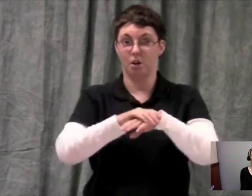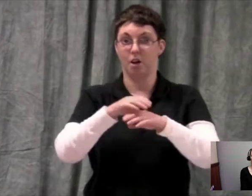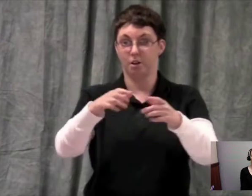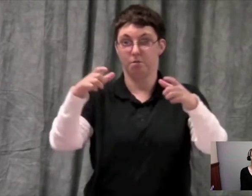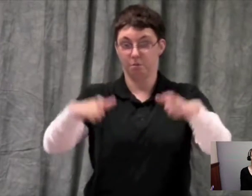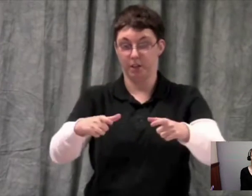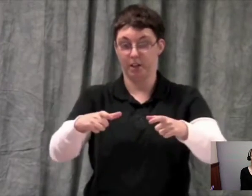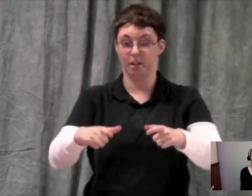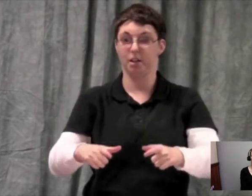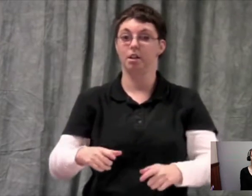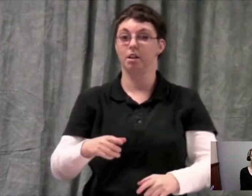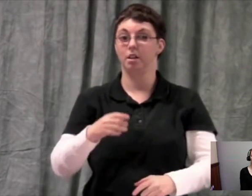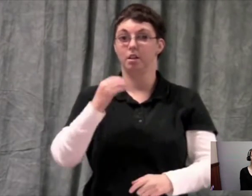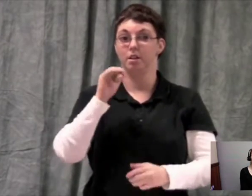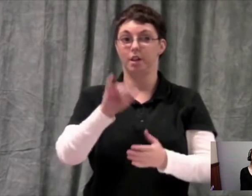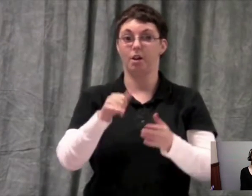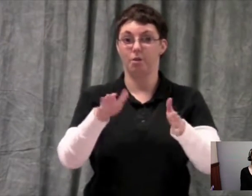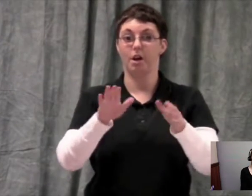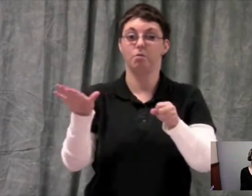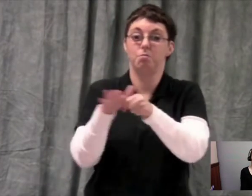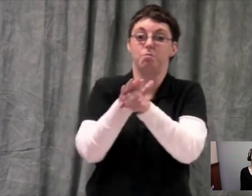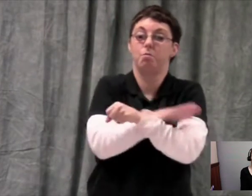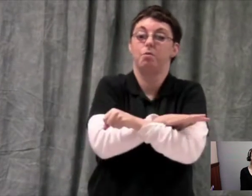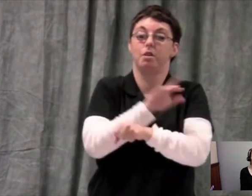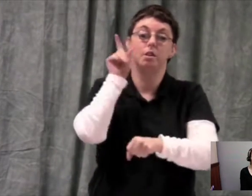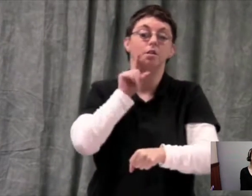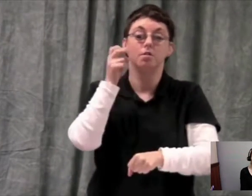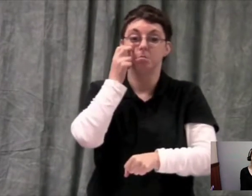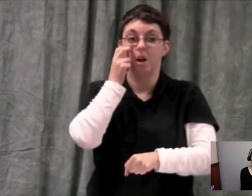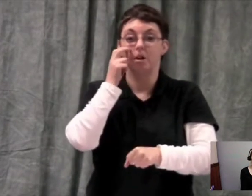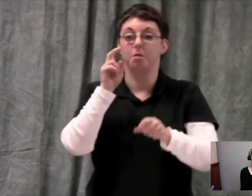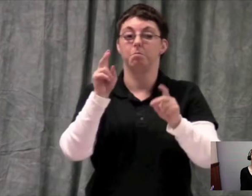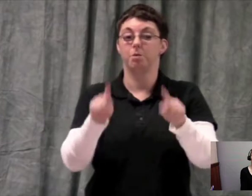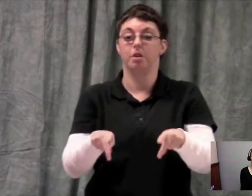I can understand. And suppose a person is fully deafblind, they will also